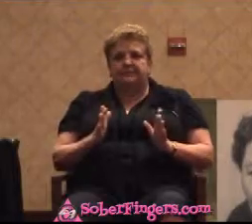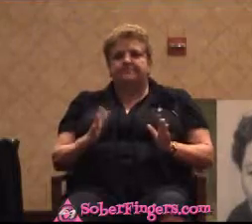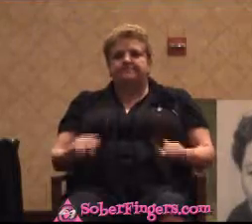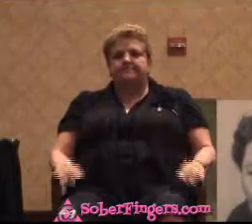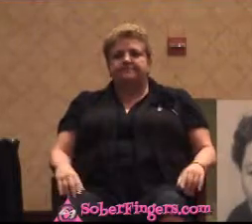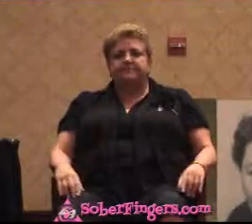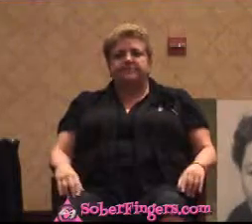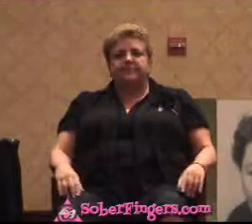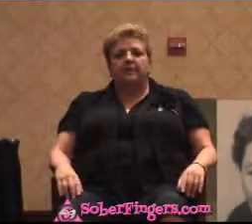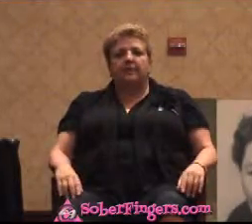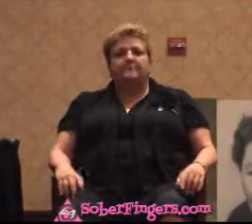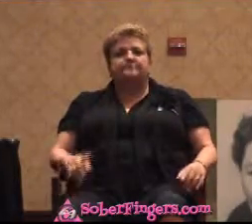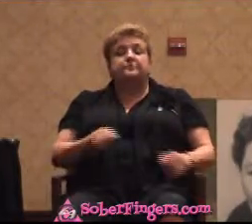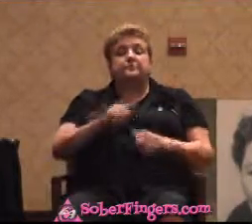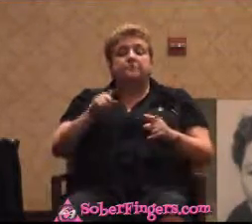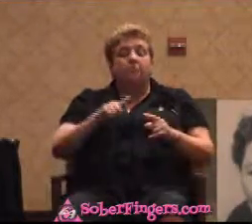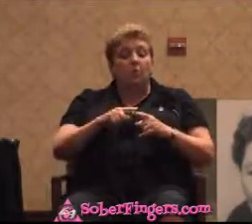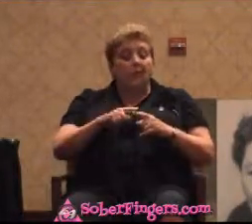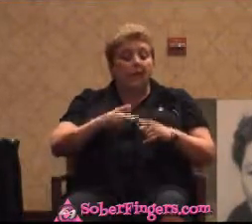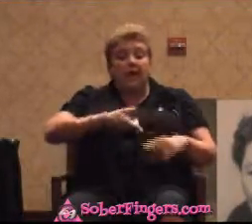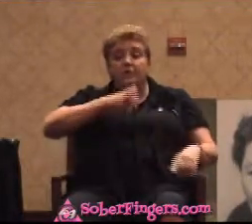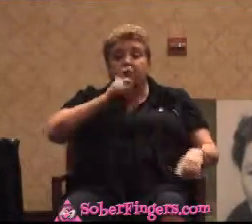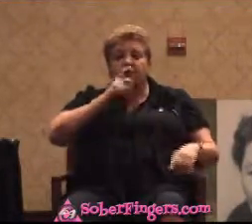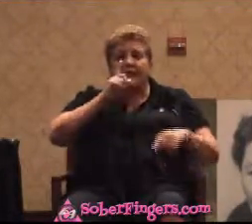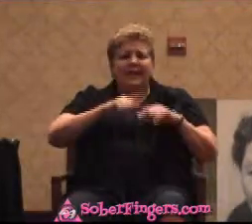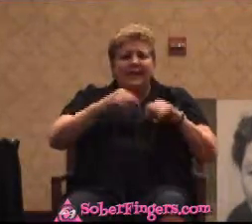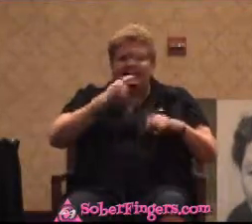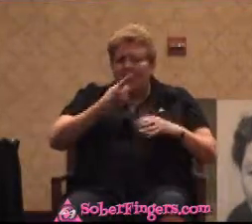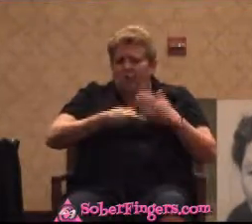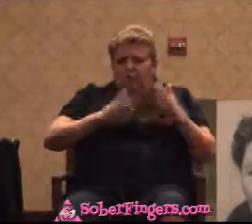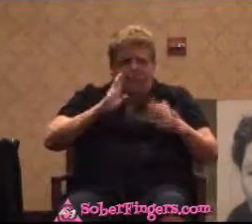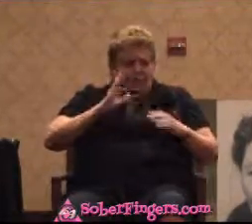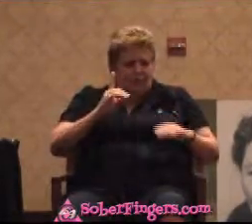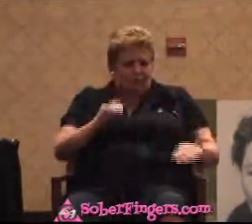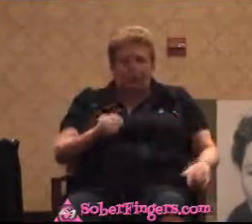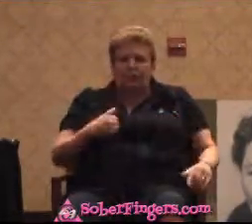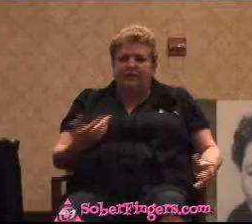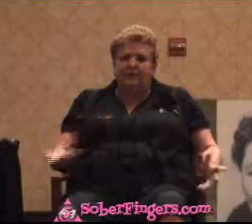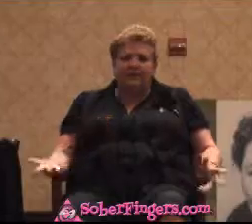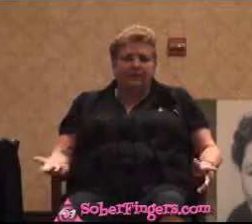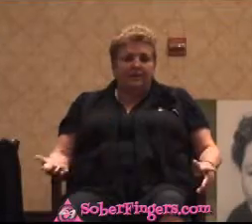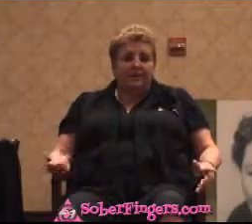When I put alcohol in my system, I can't tell you what I would do. I like to think I can,